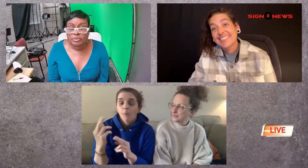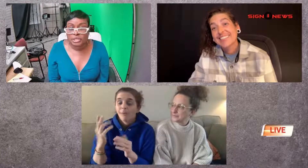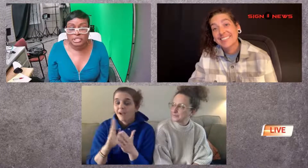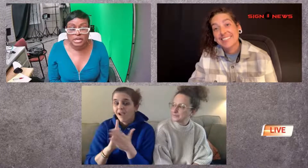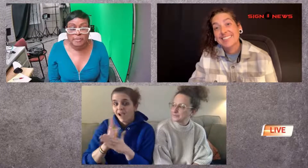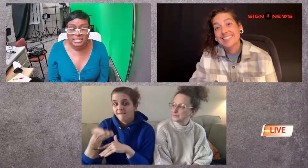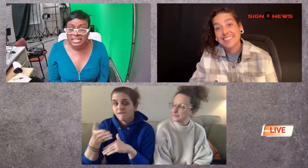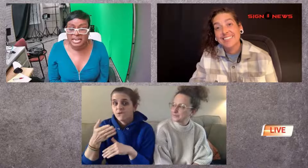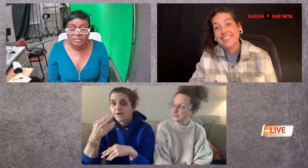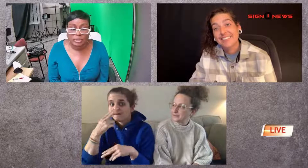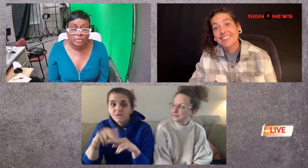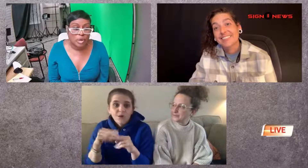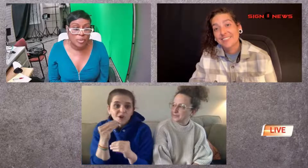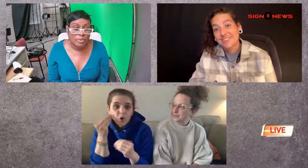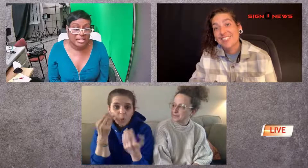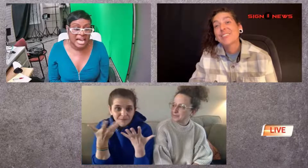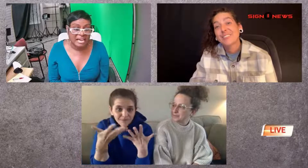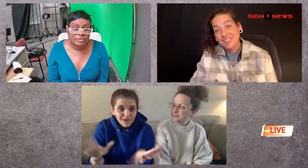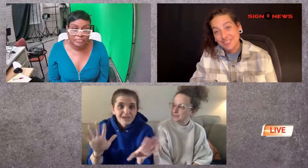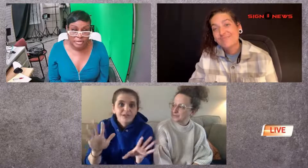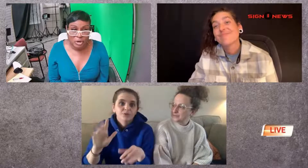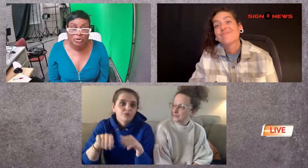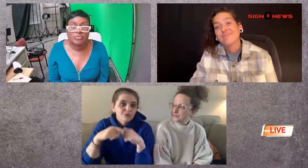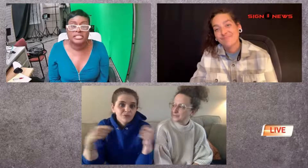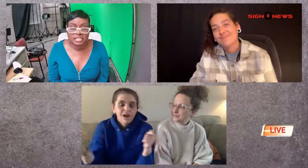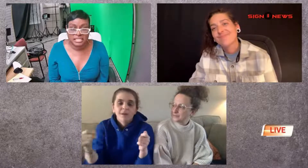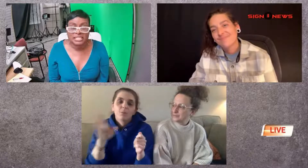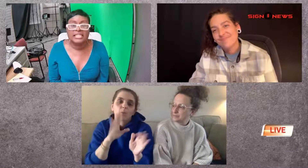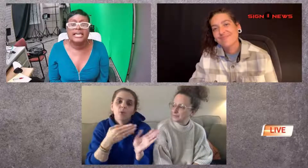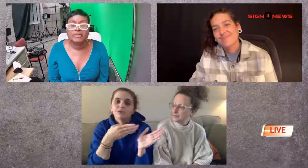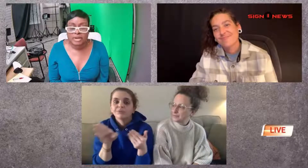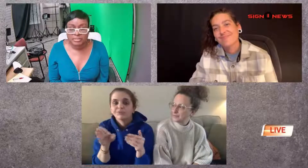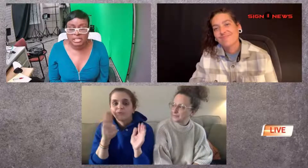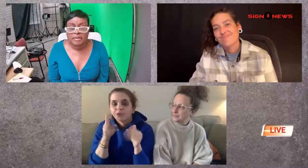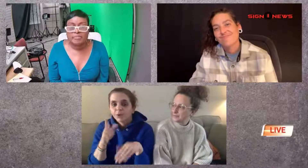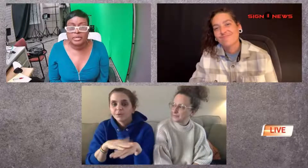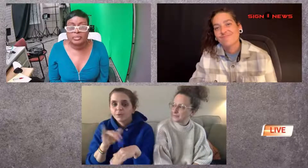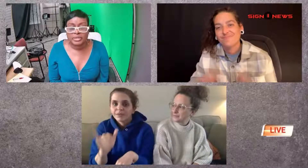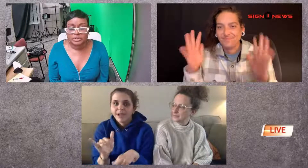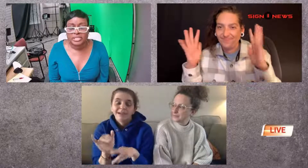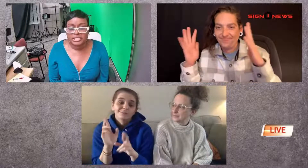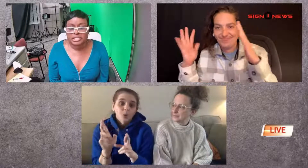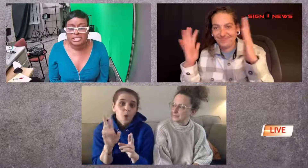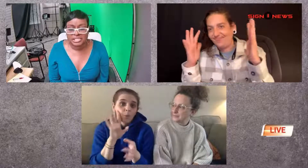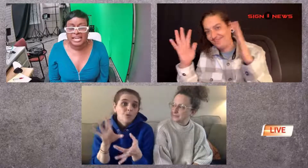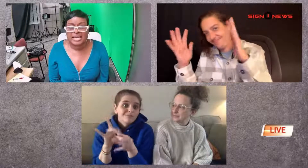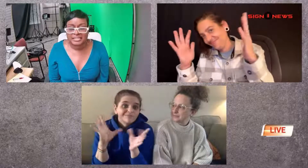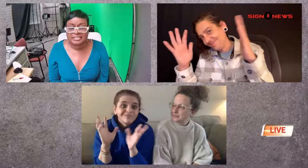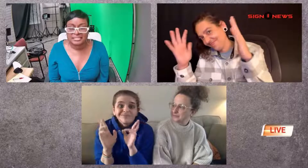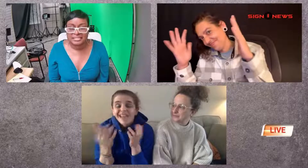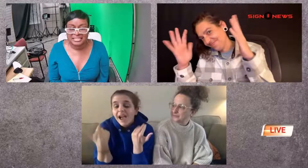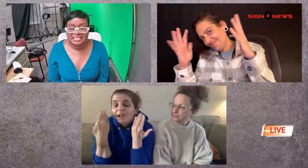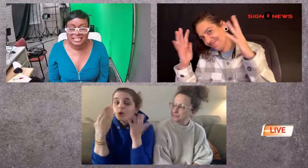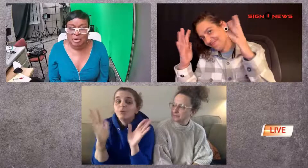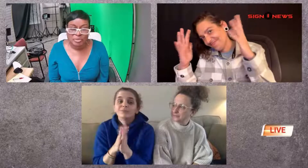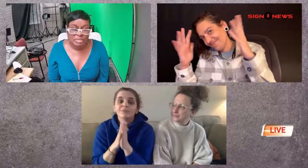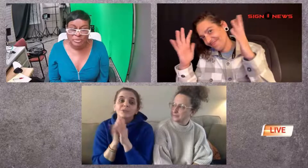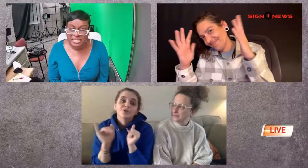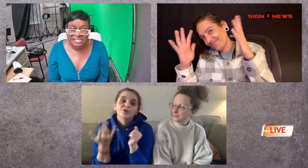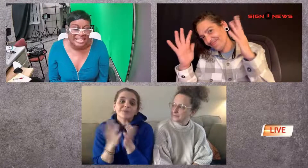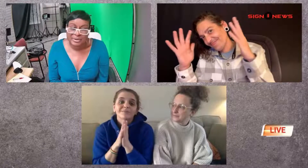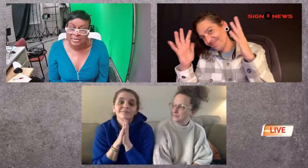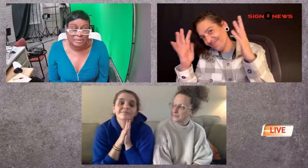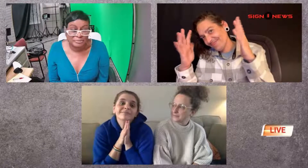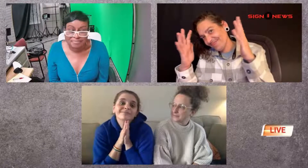So our production company now is working on hoping after Fun Home is done and wrapped up, we can transition to that. I'm hoping to